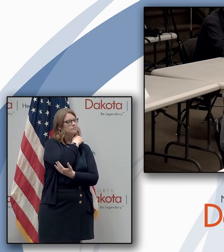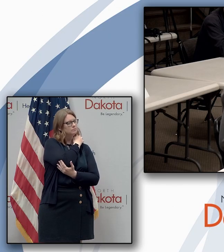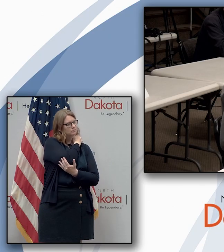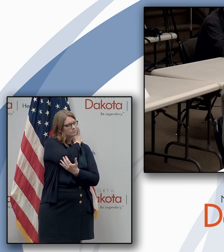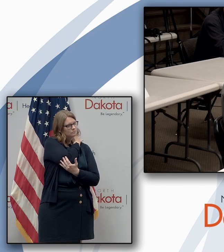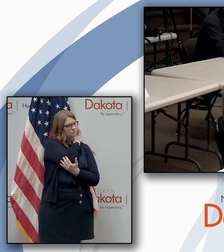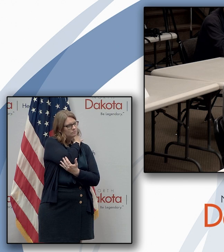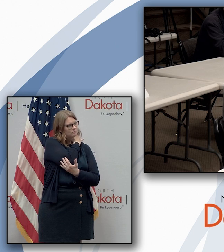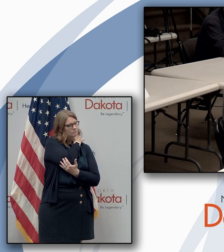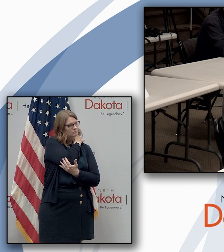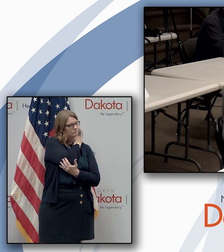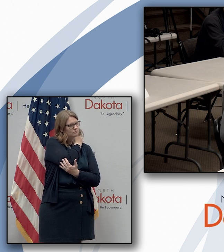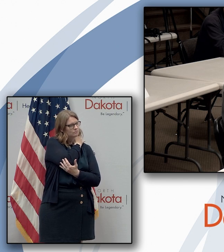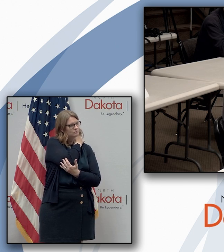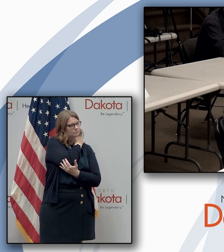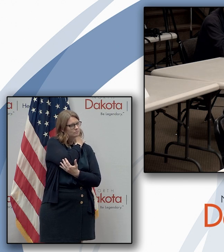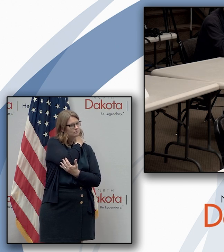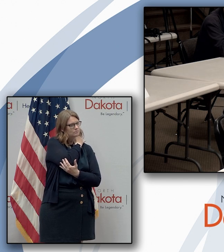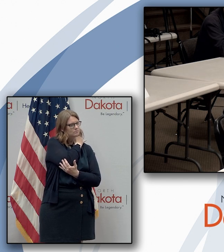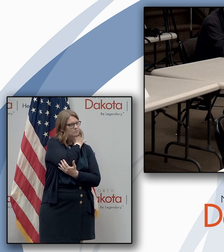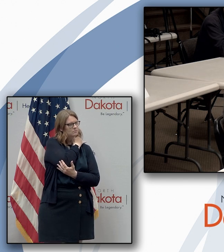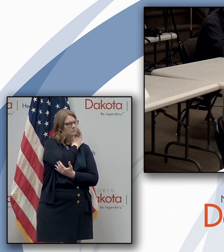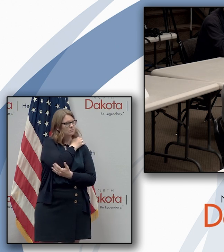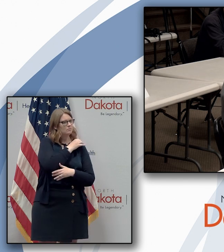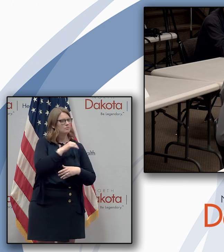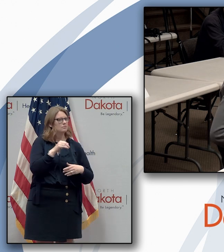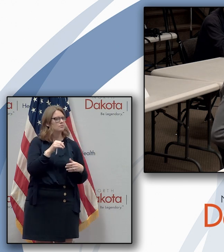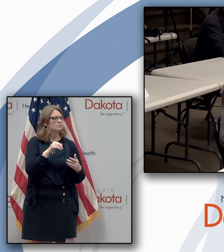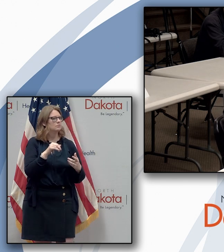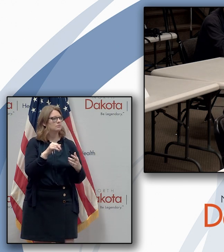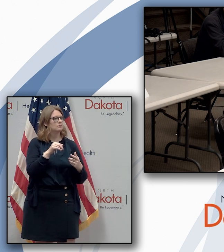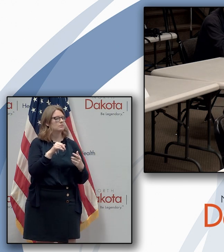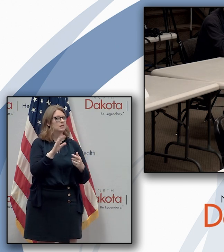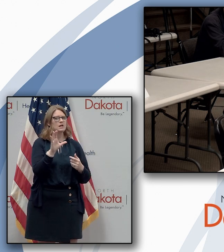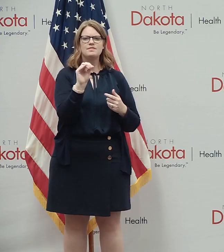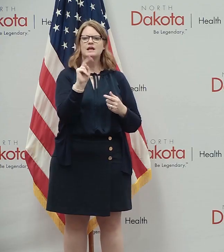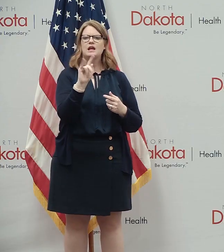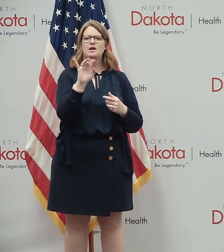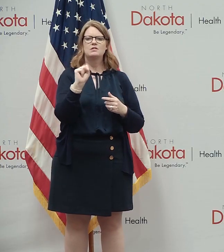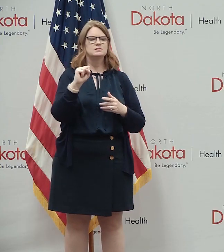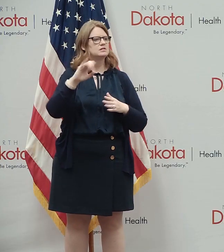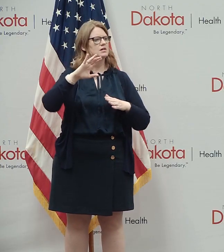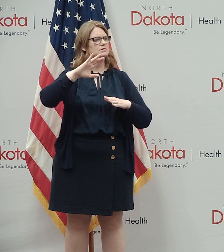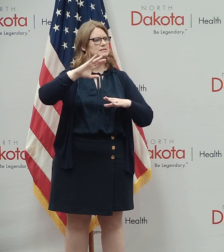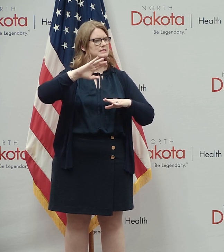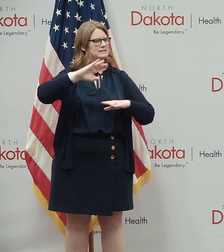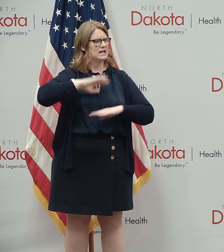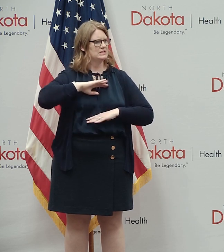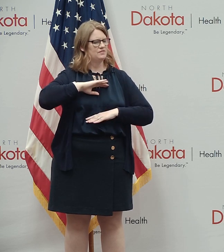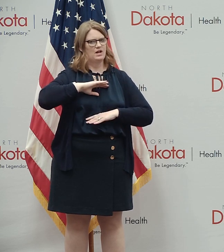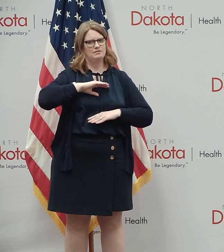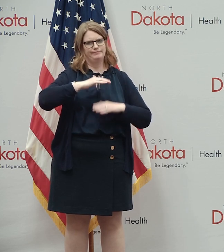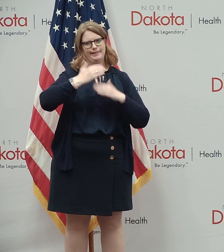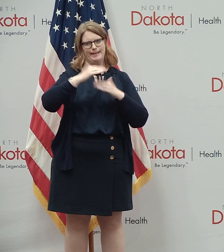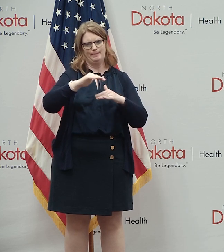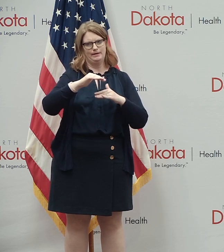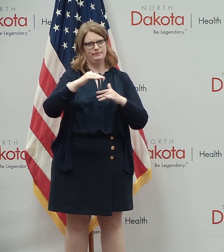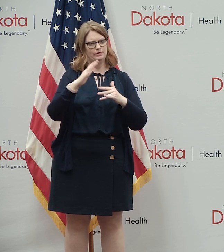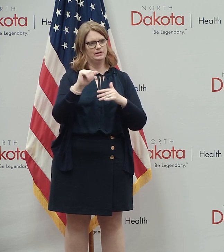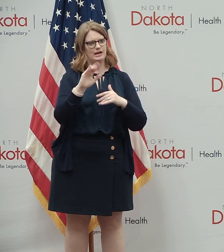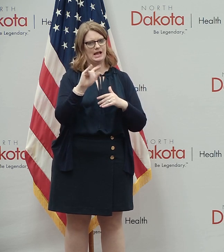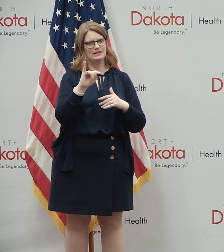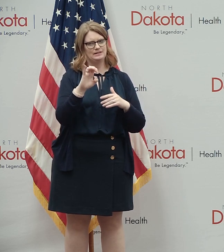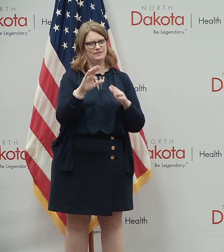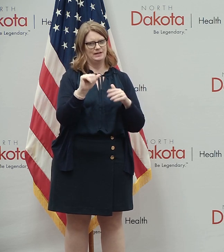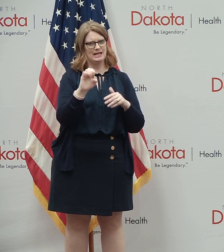counties would meet the threshold for active cases, if you know that? or what is the threshold might be a simpler